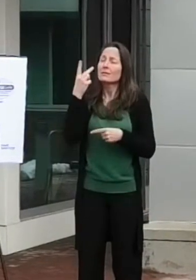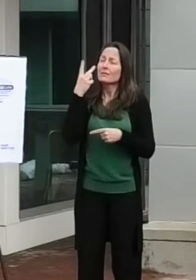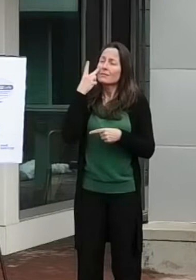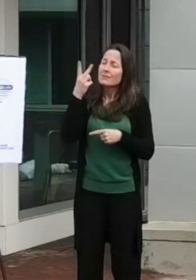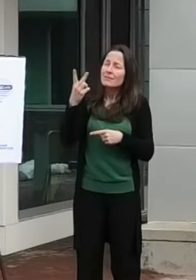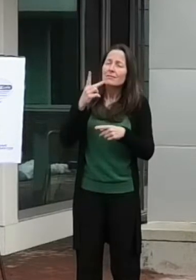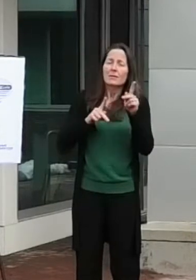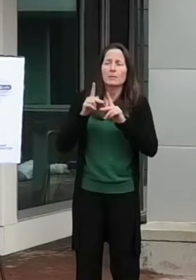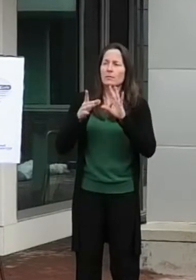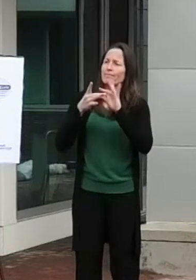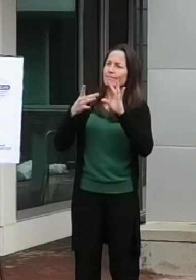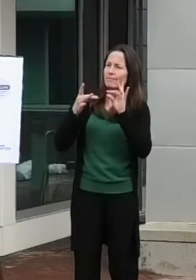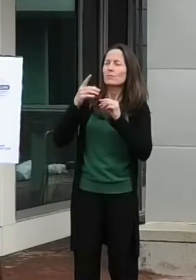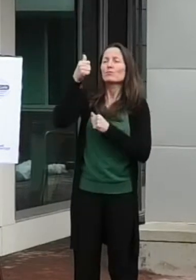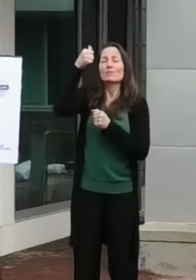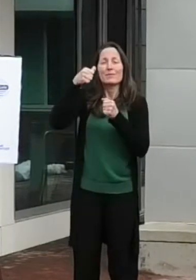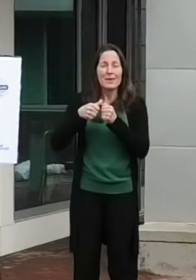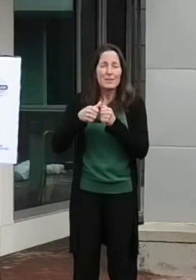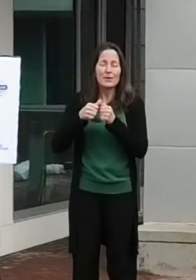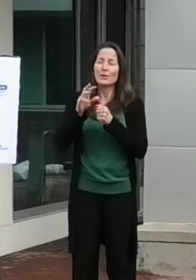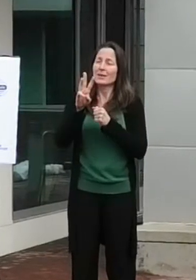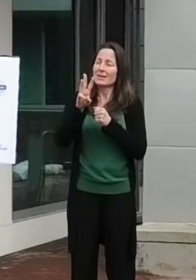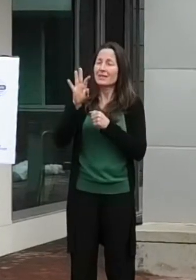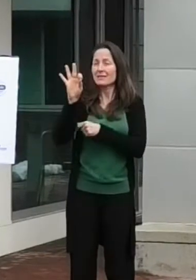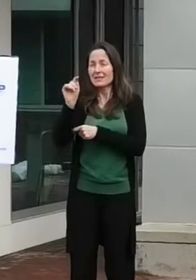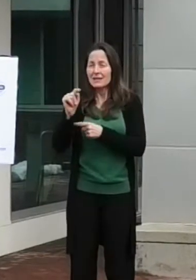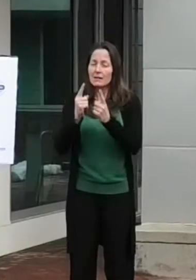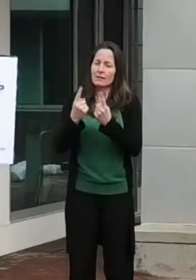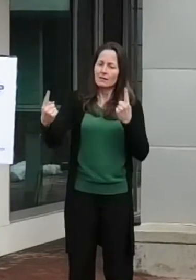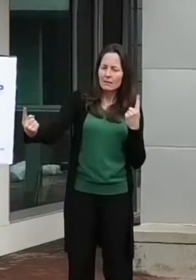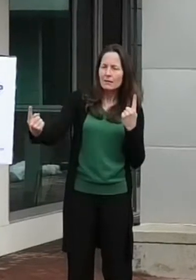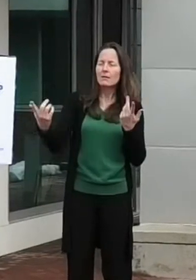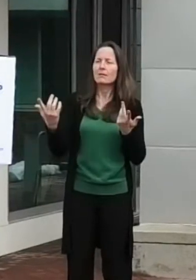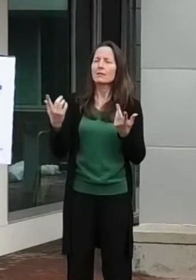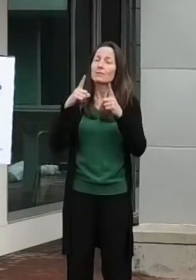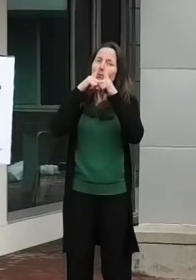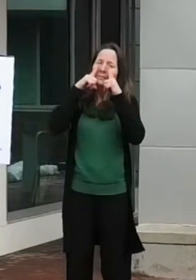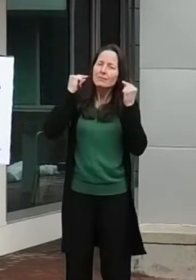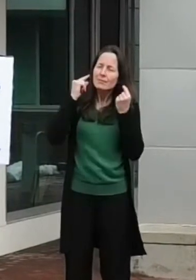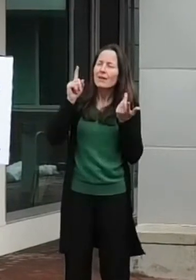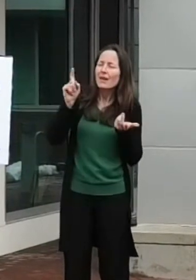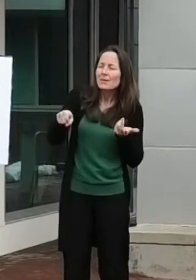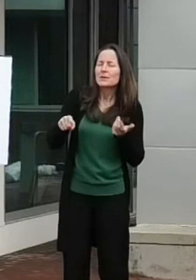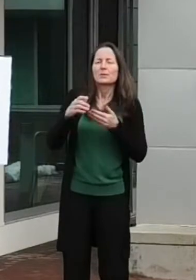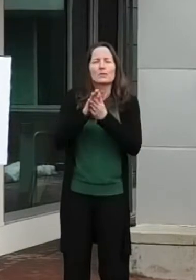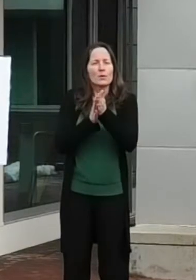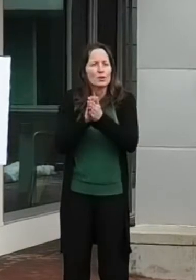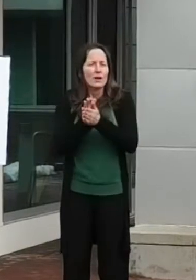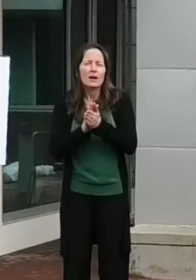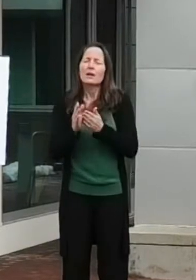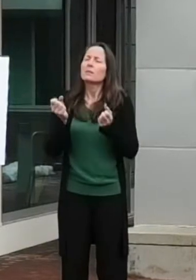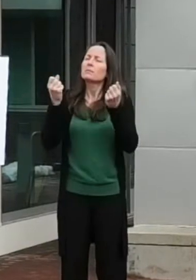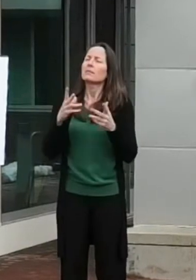apart, wash your hands are becoming background noise to many.